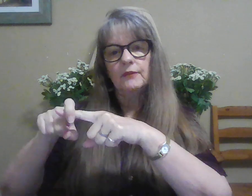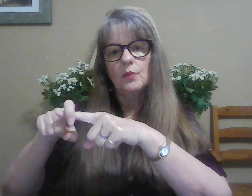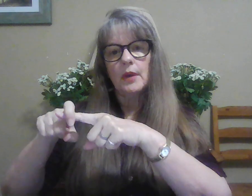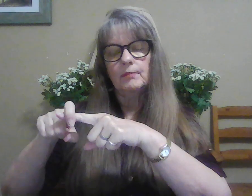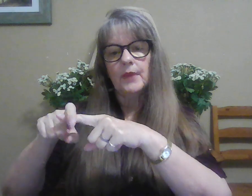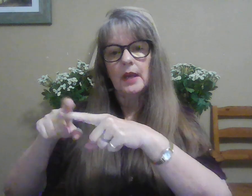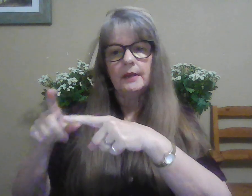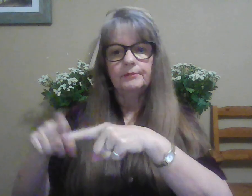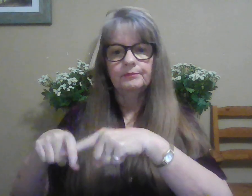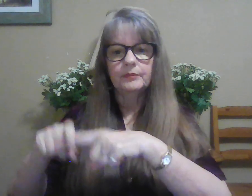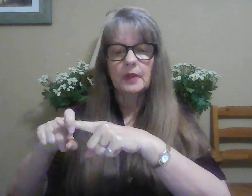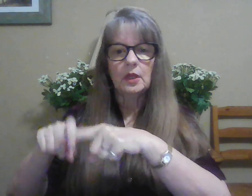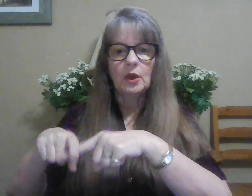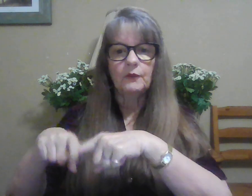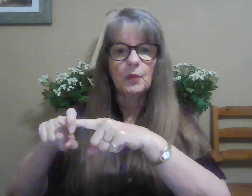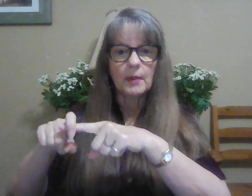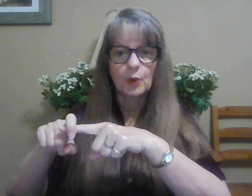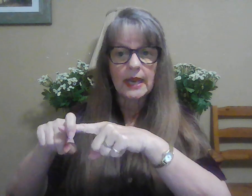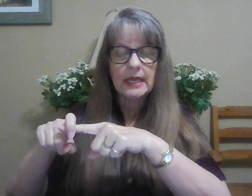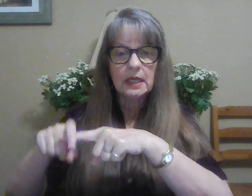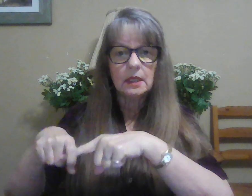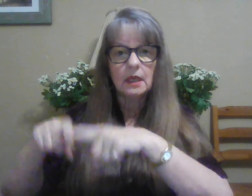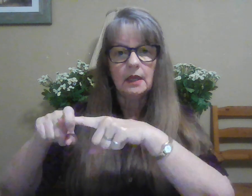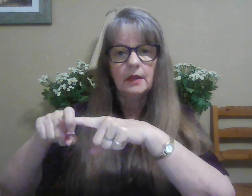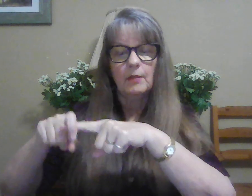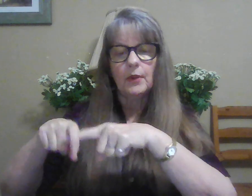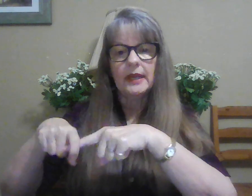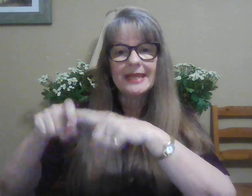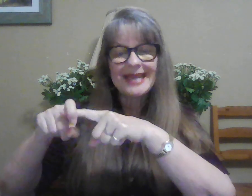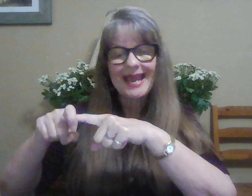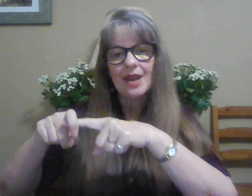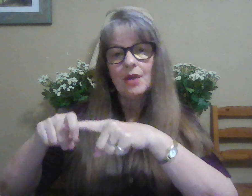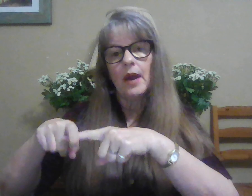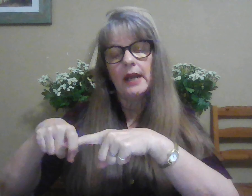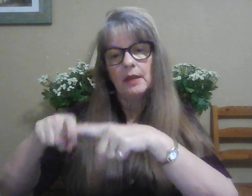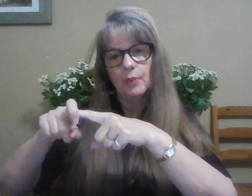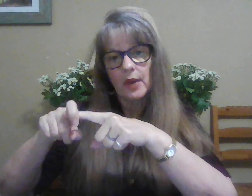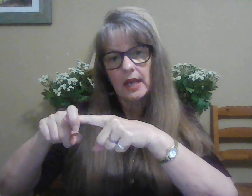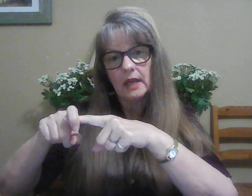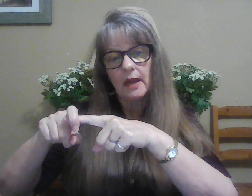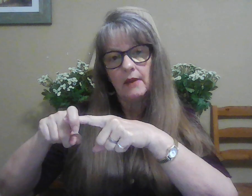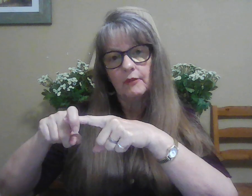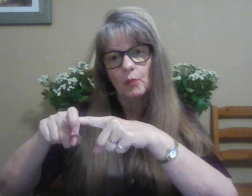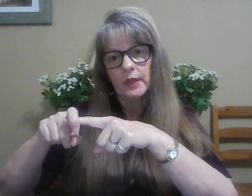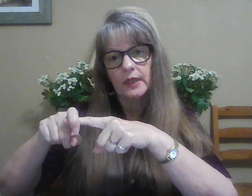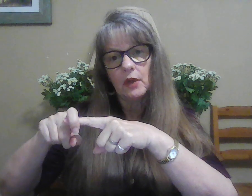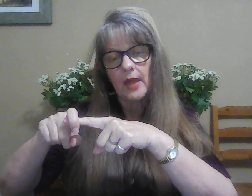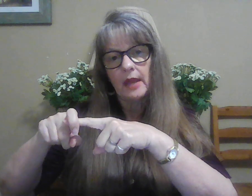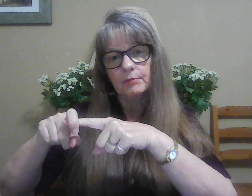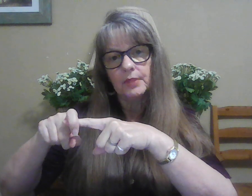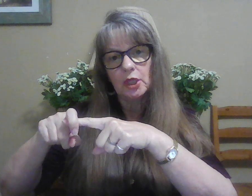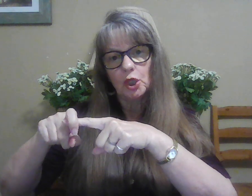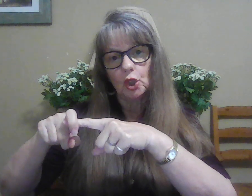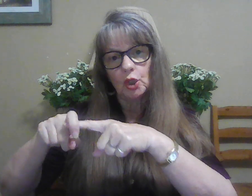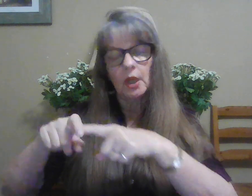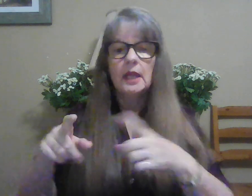want to break, a break in the day, or I need a break from working on that particular, like